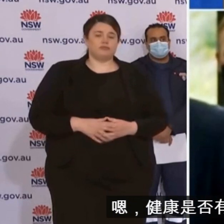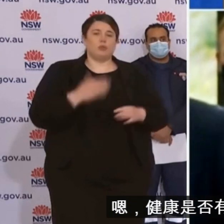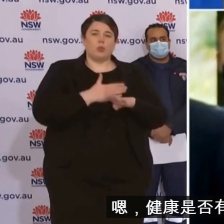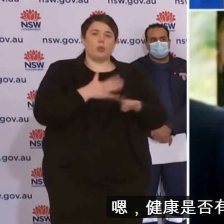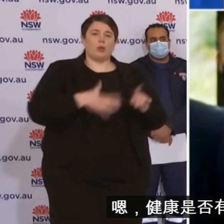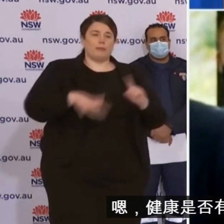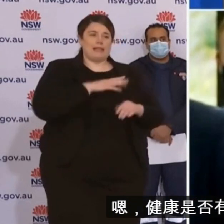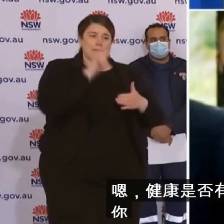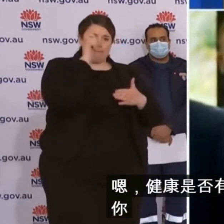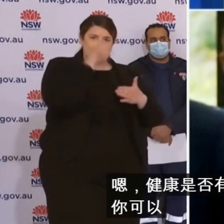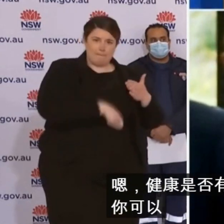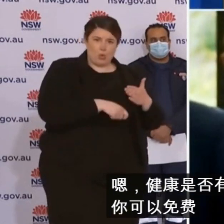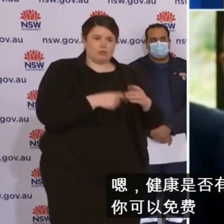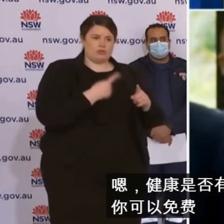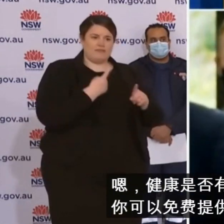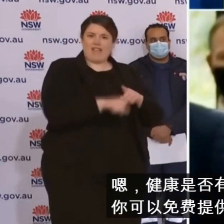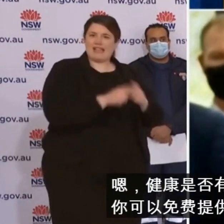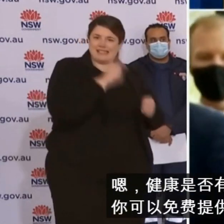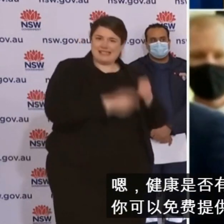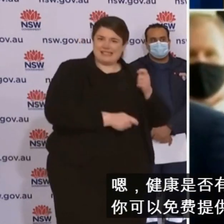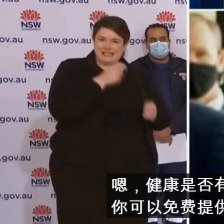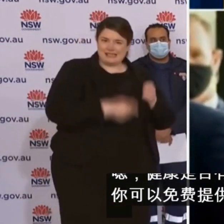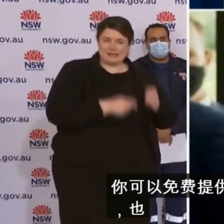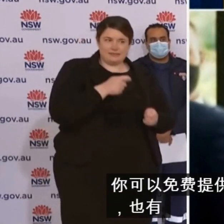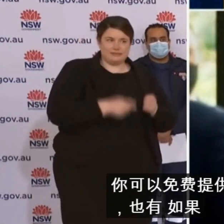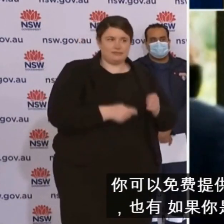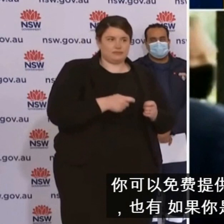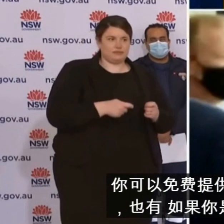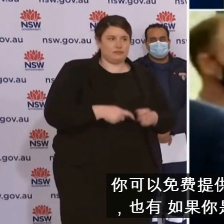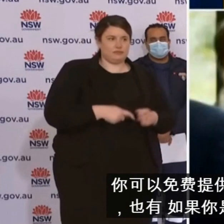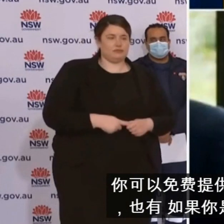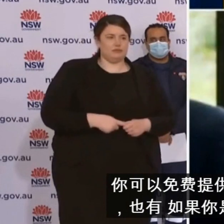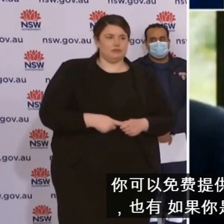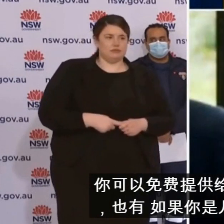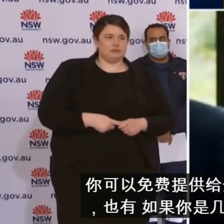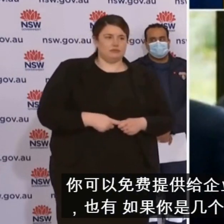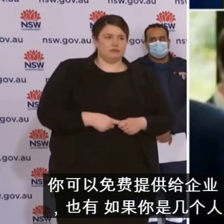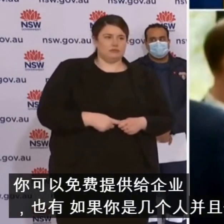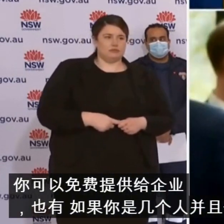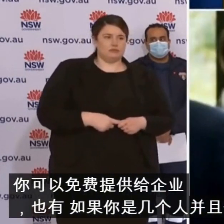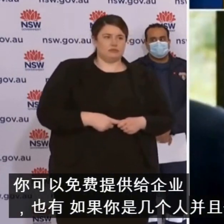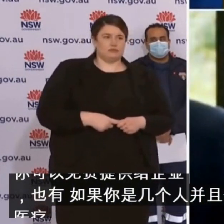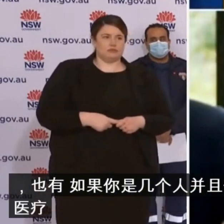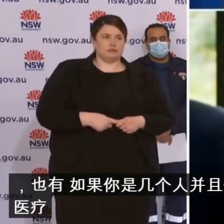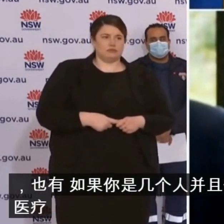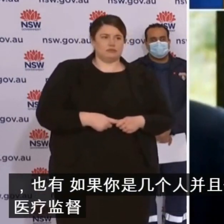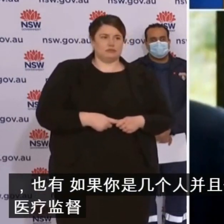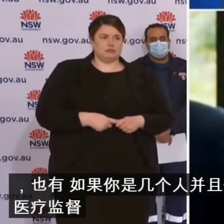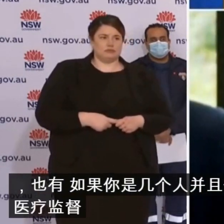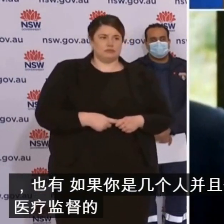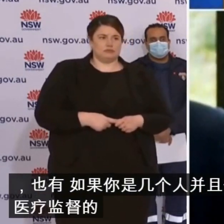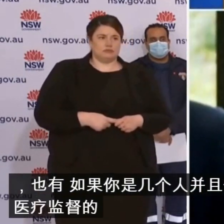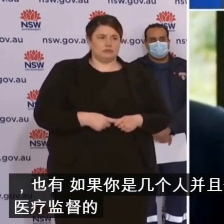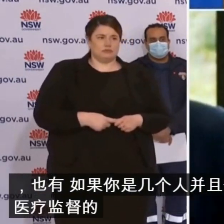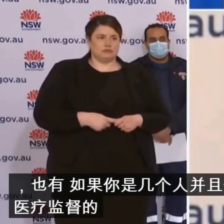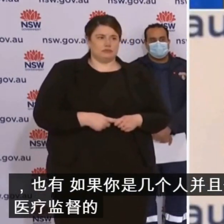that you can give to businesses like for free? And also, does that TGA ruling on needing medical supervision, should that